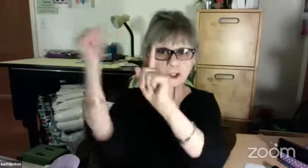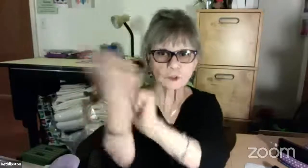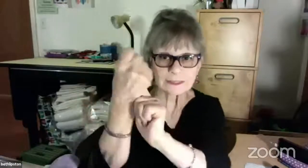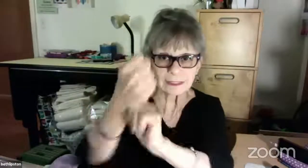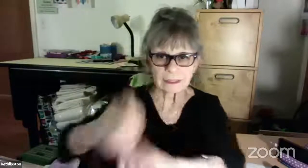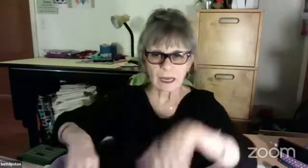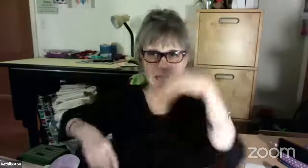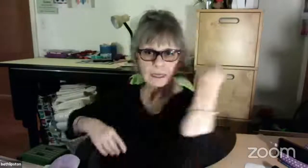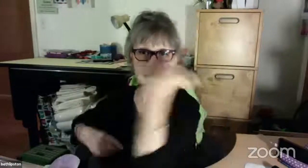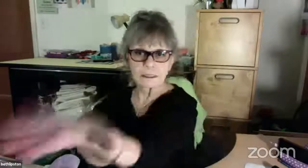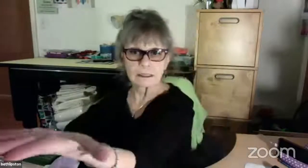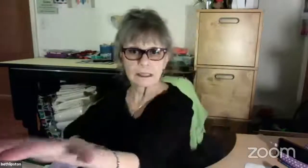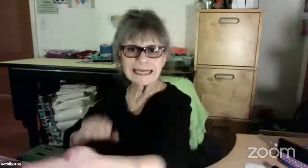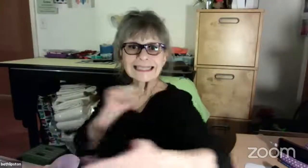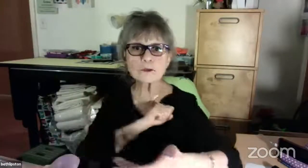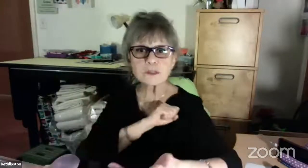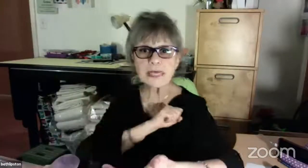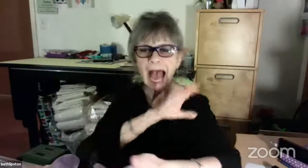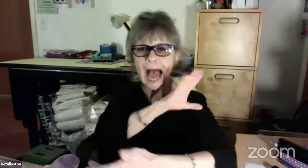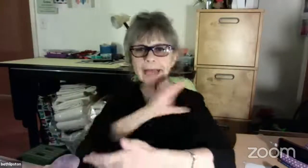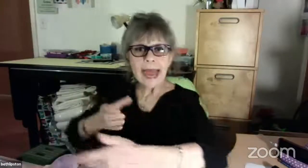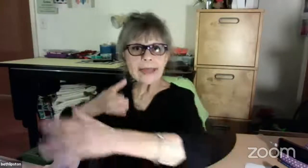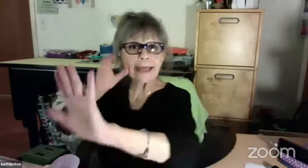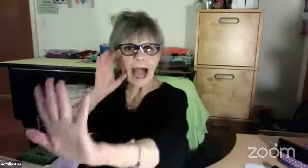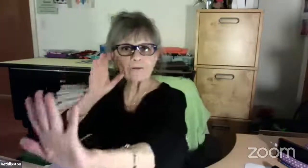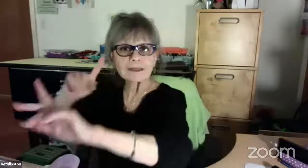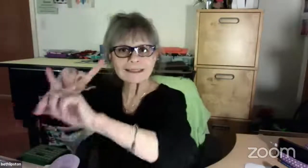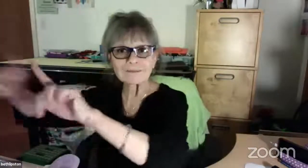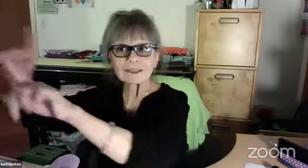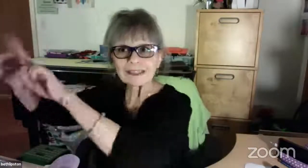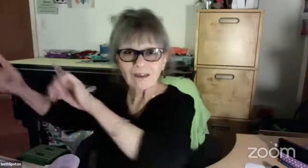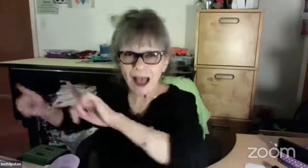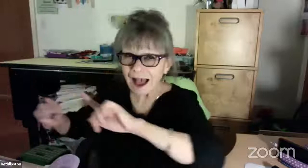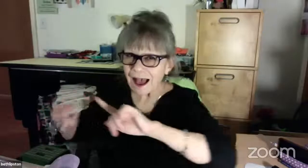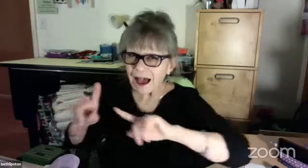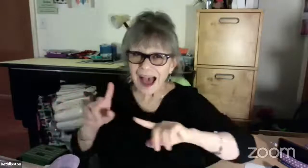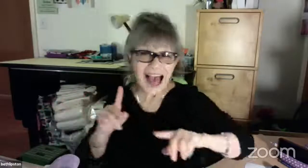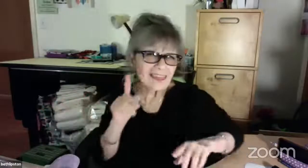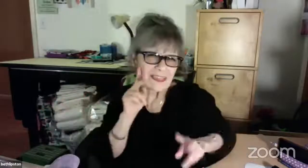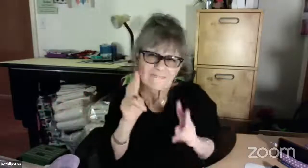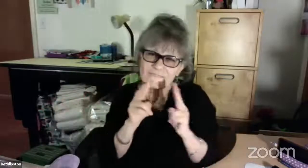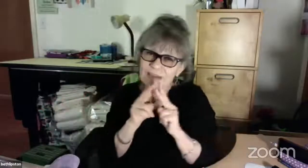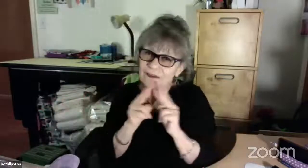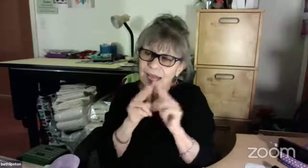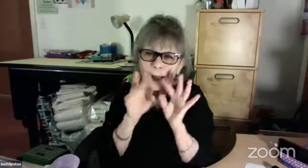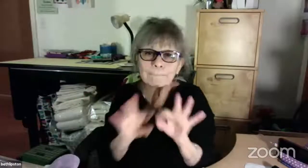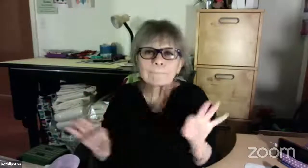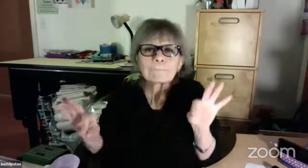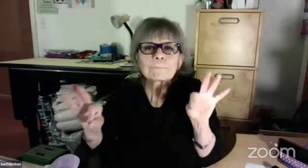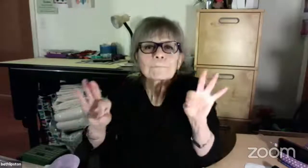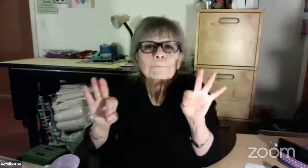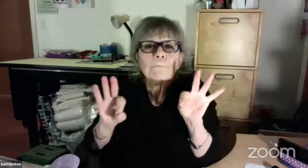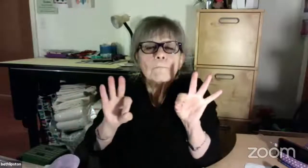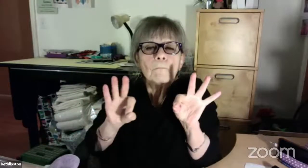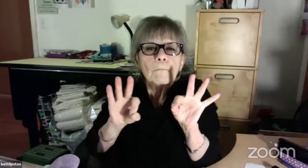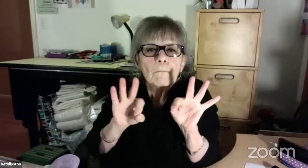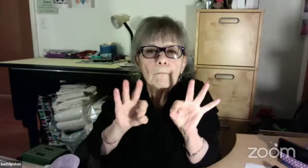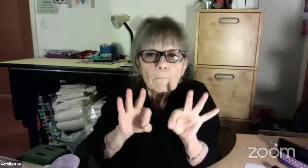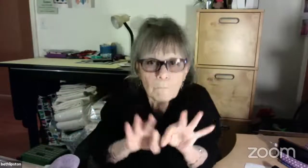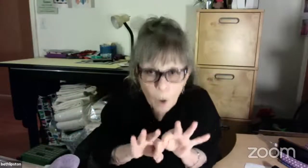Jane's situation and my situation and Susan and Carol, we all have different life experiences. And